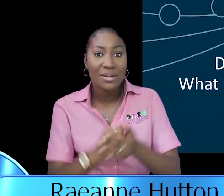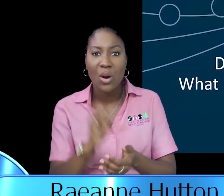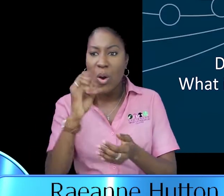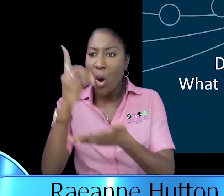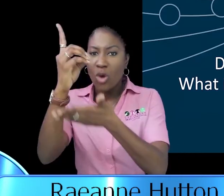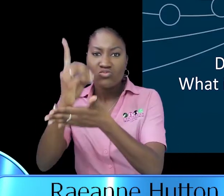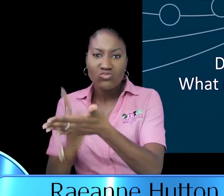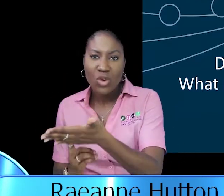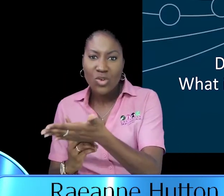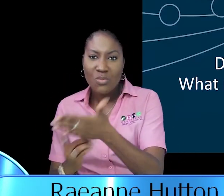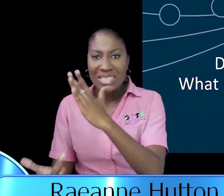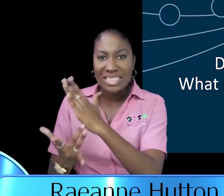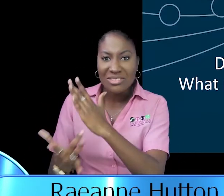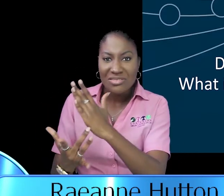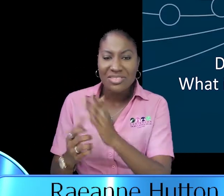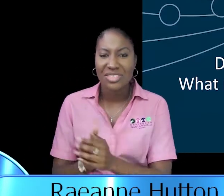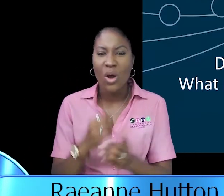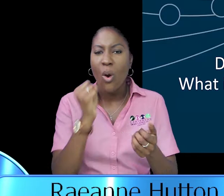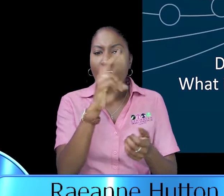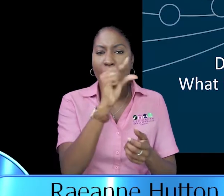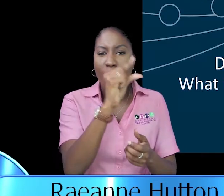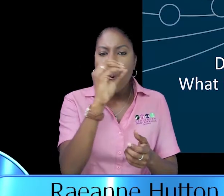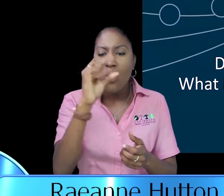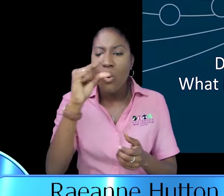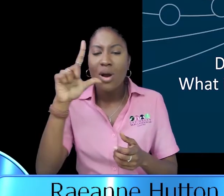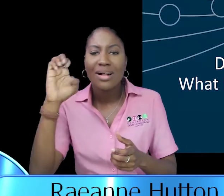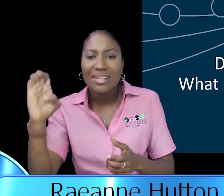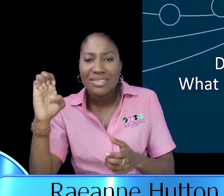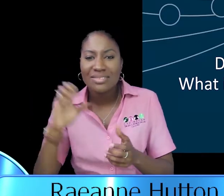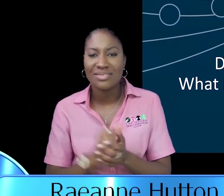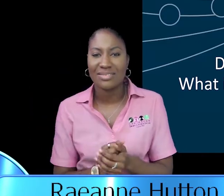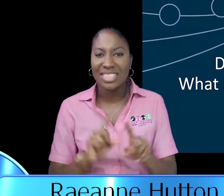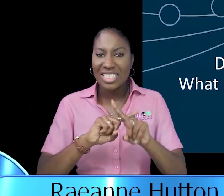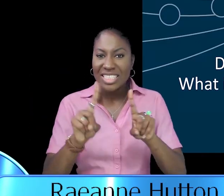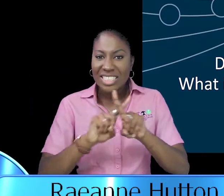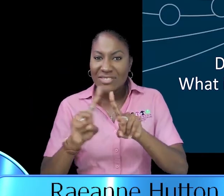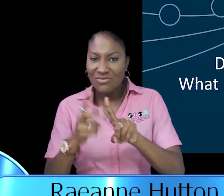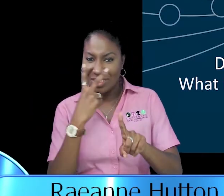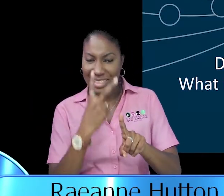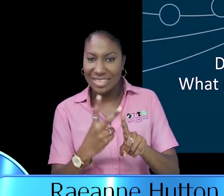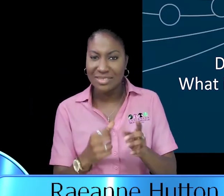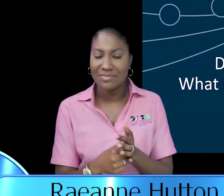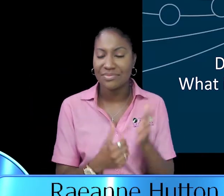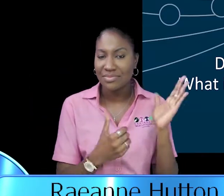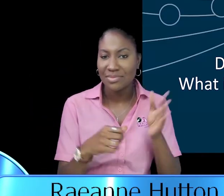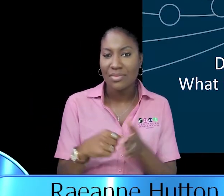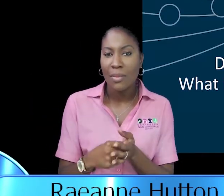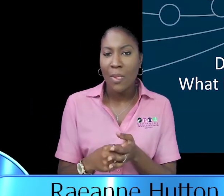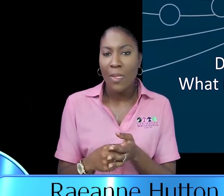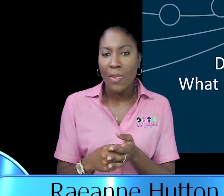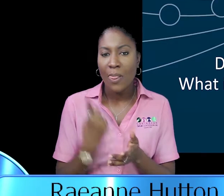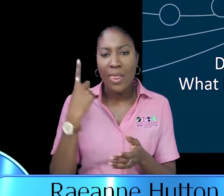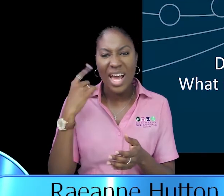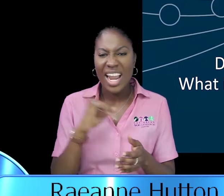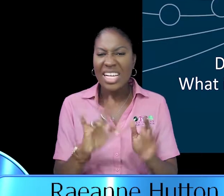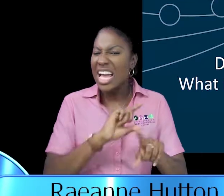electronic documents. So Google Docs, Microsoft Office, these slides you're seeing now, all of